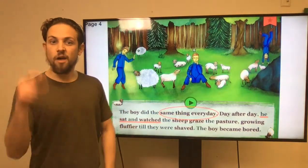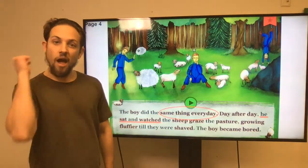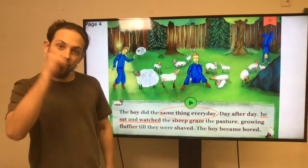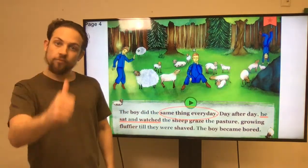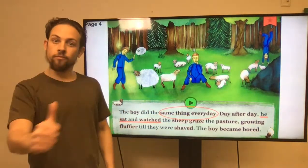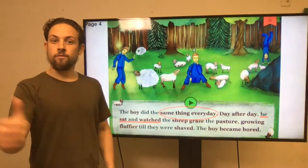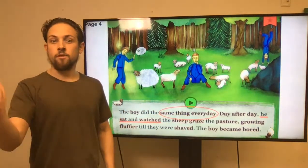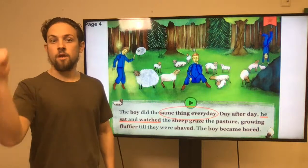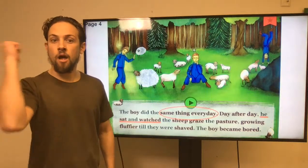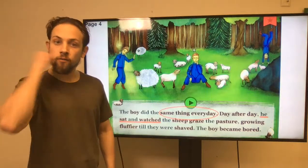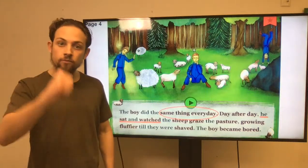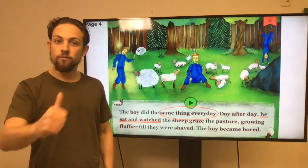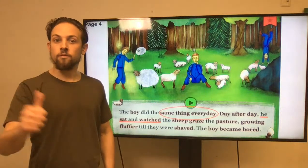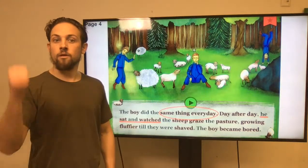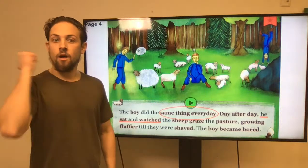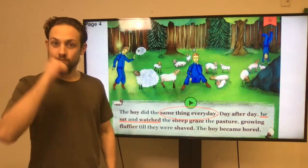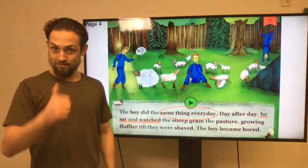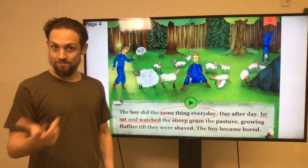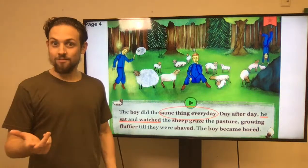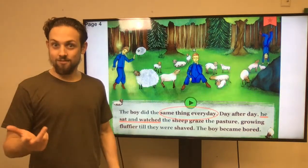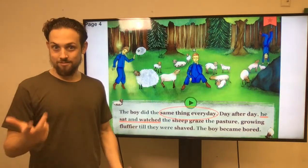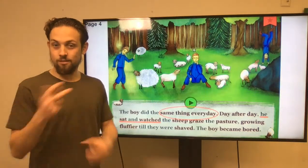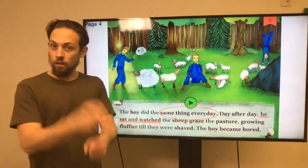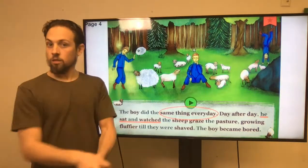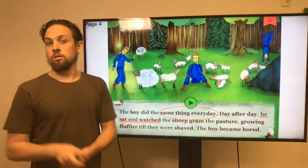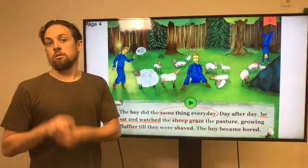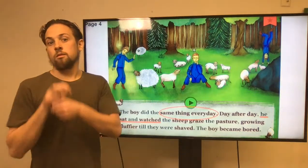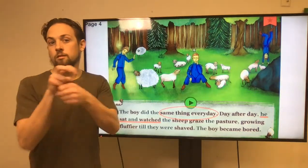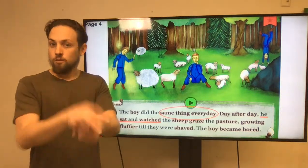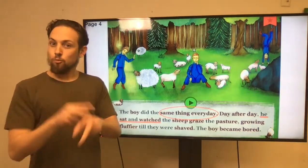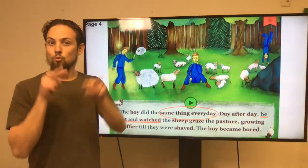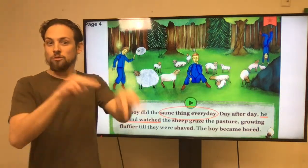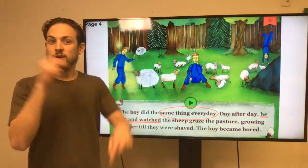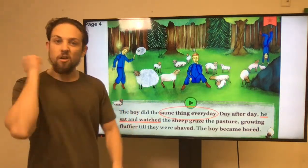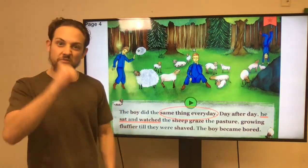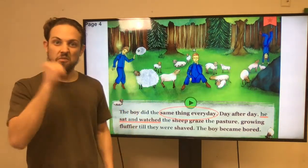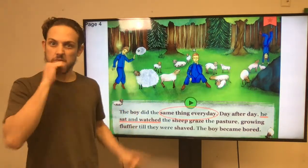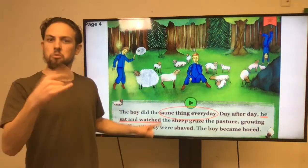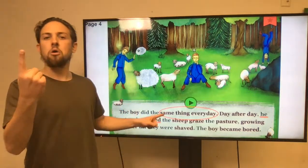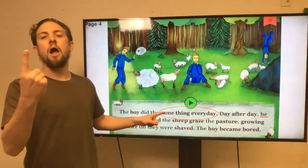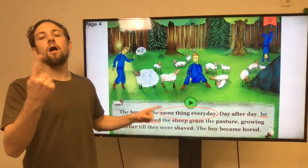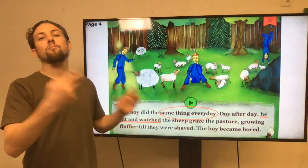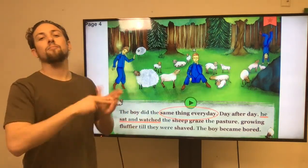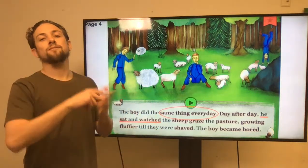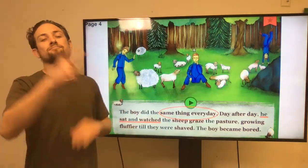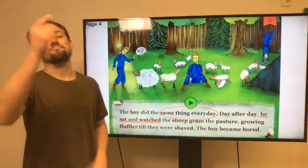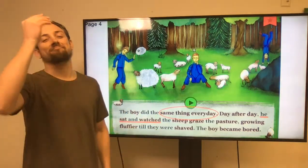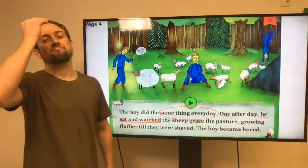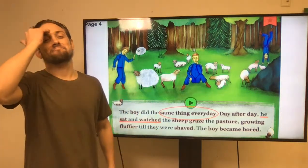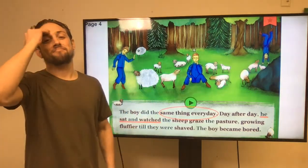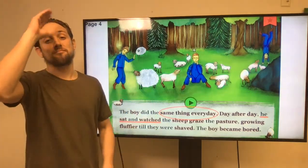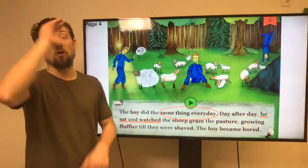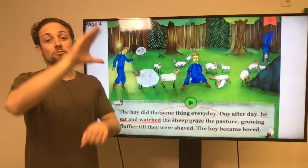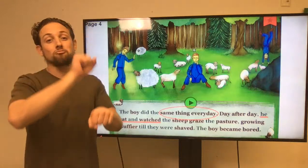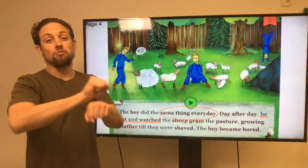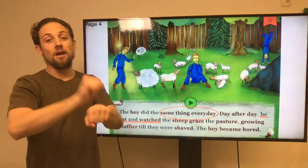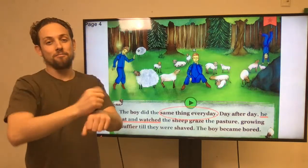We can tell because the story says he did the same thing every day, meaning that he sat day